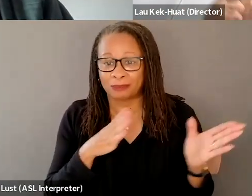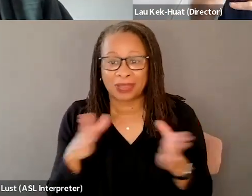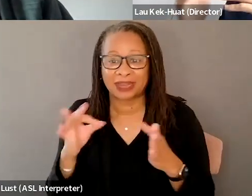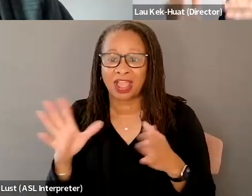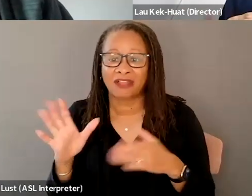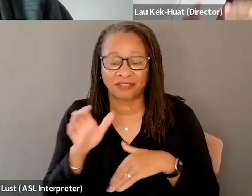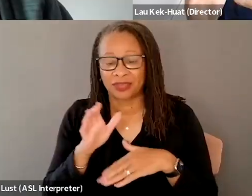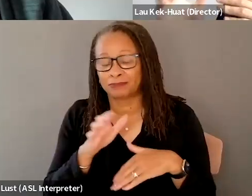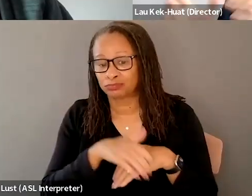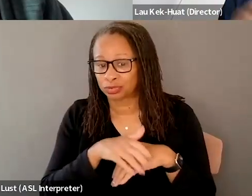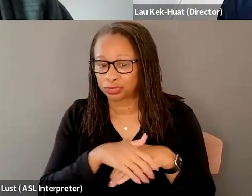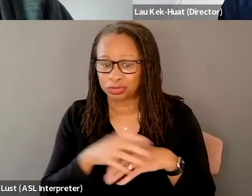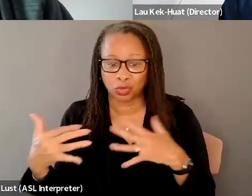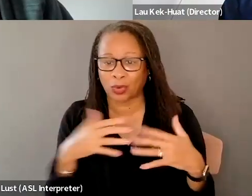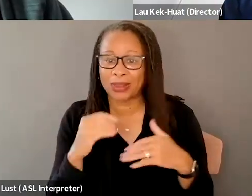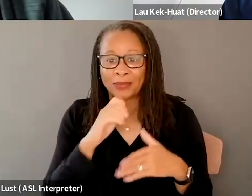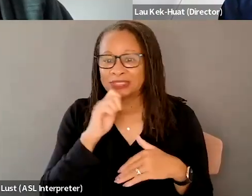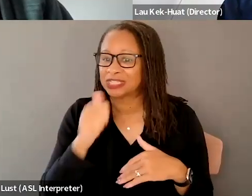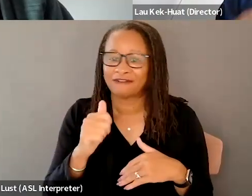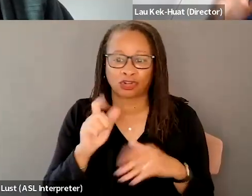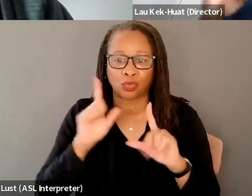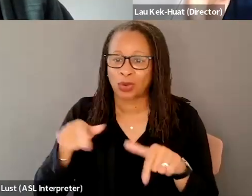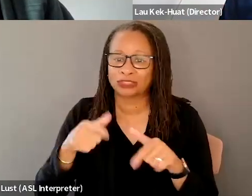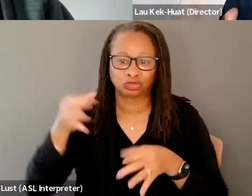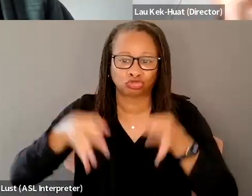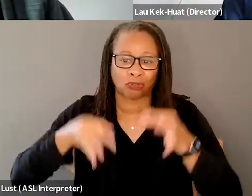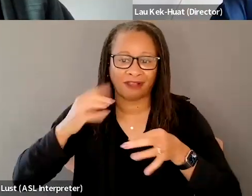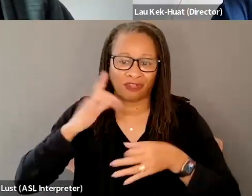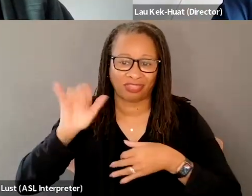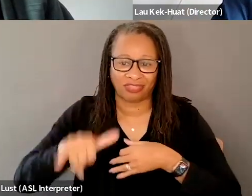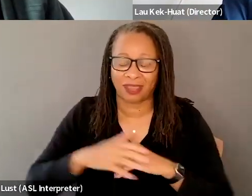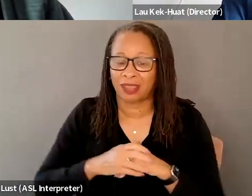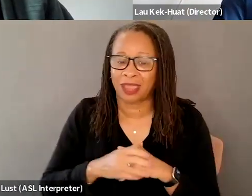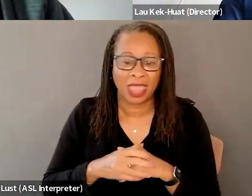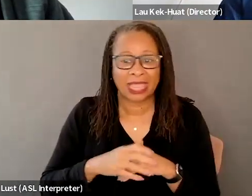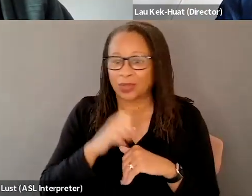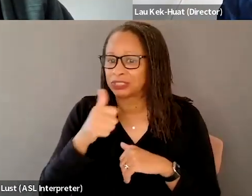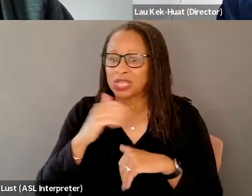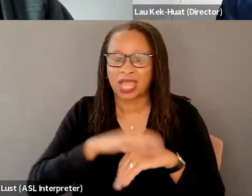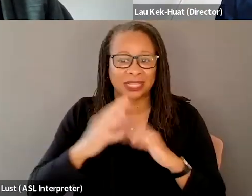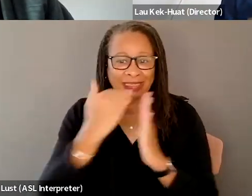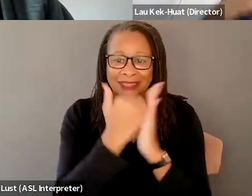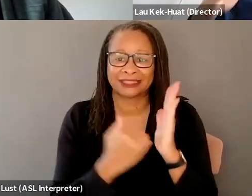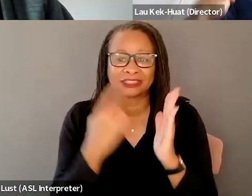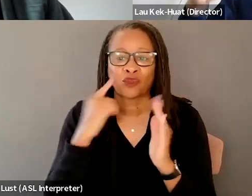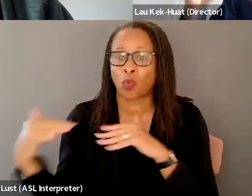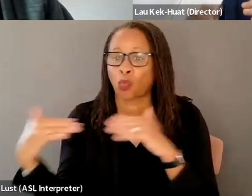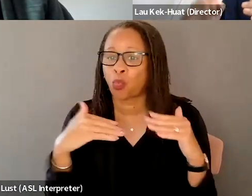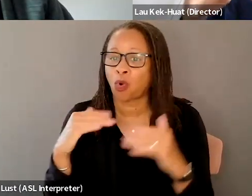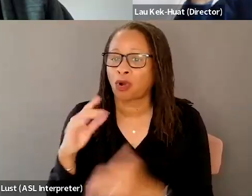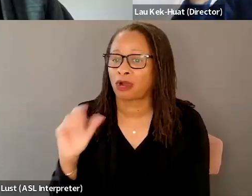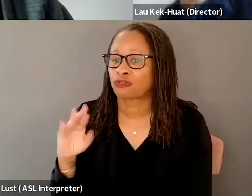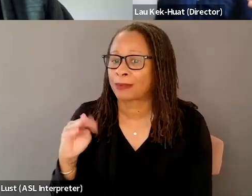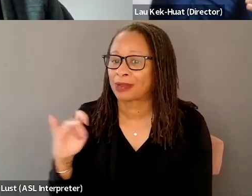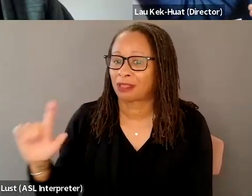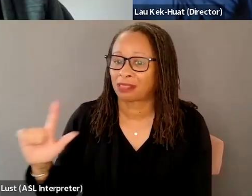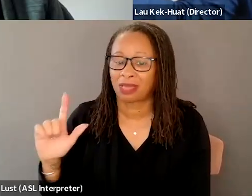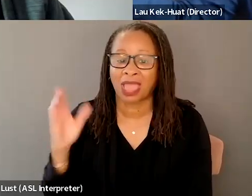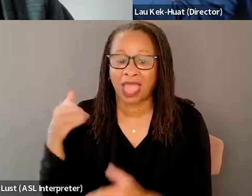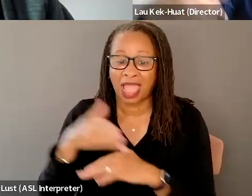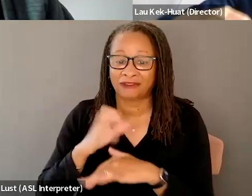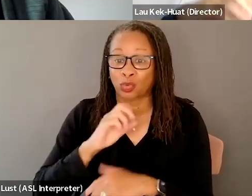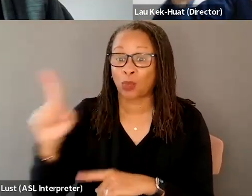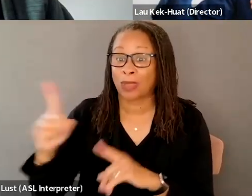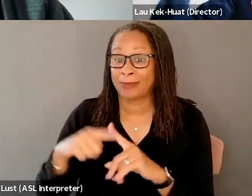was never put on trial for that. He was not put on the war criminal on that. And after he go